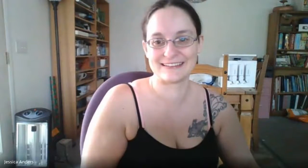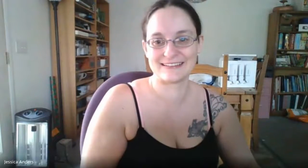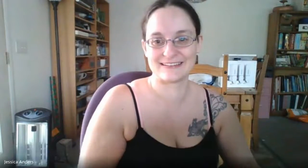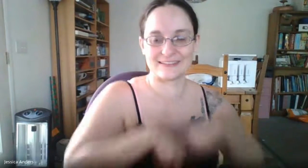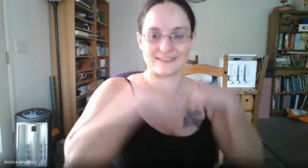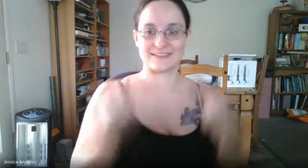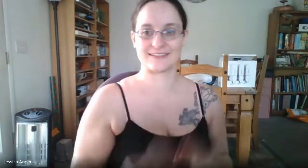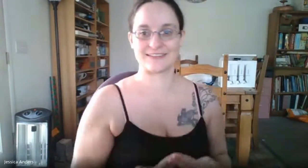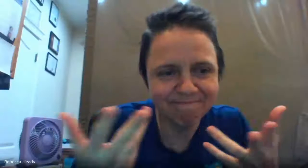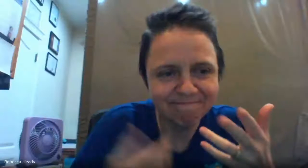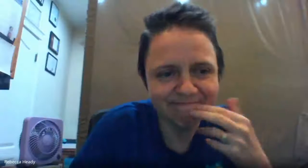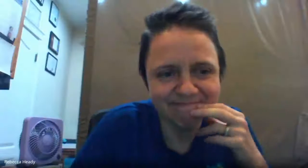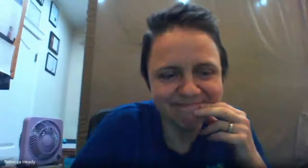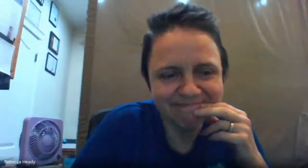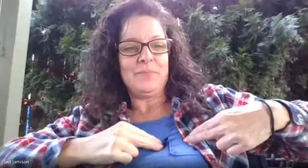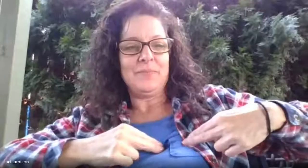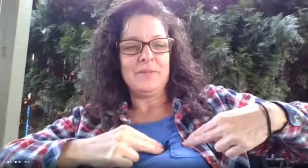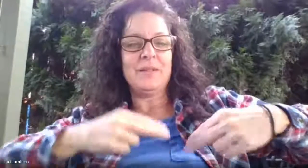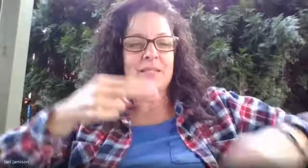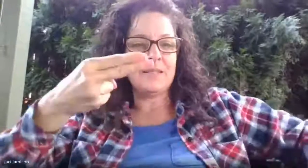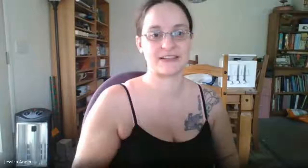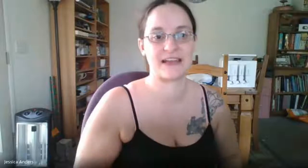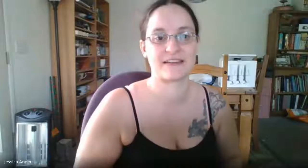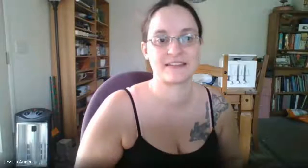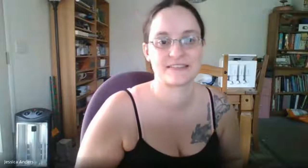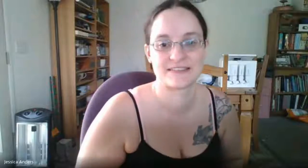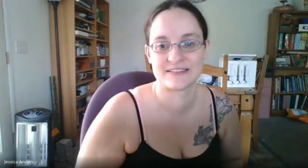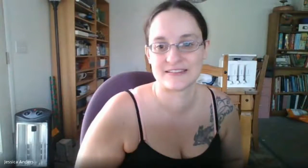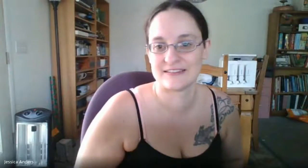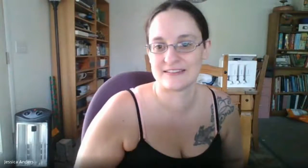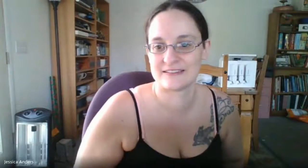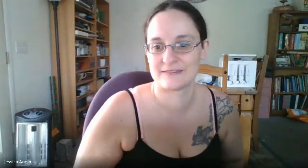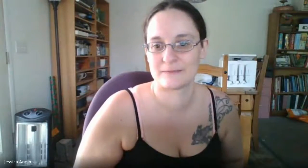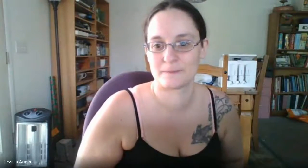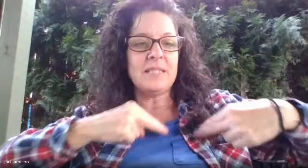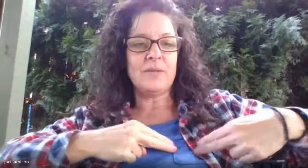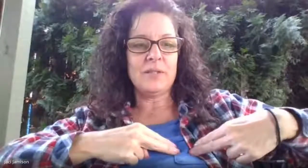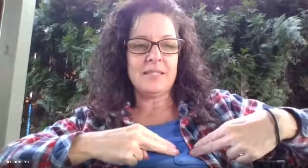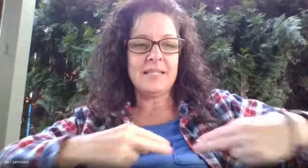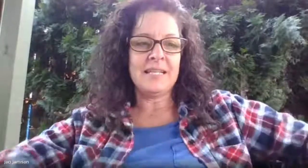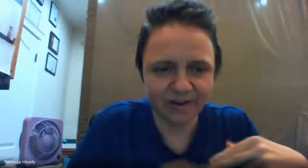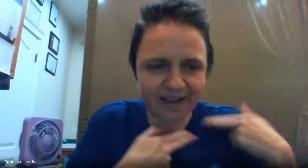Say her name. Yeah. Yeah. Oh, she spelled it. Yeah. Her name's signed with. Hannah. Oh, okay.